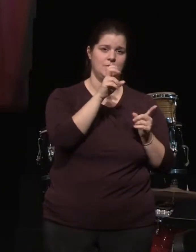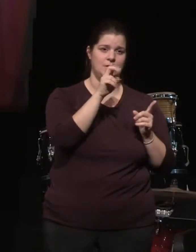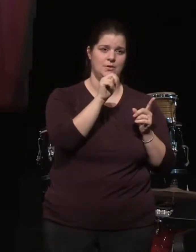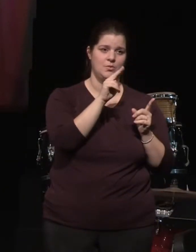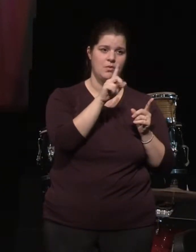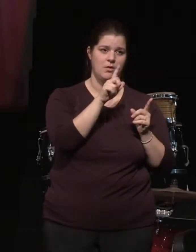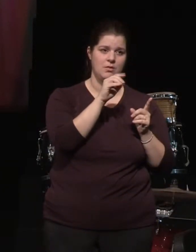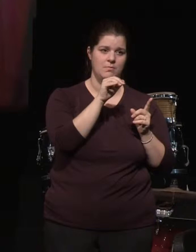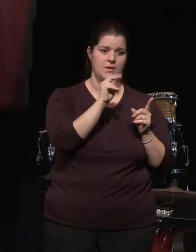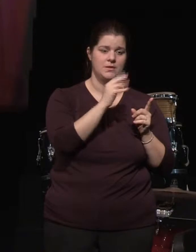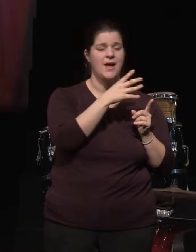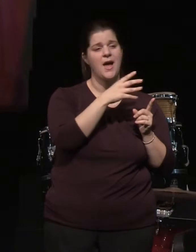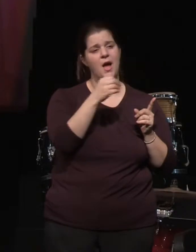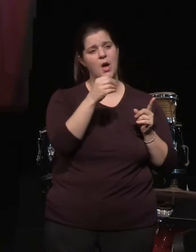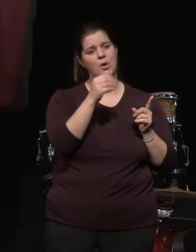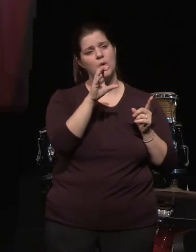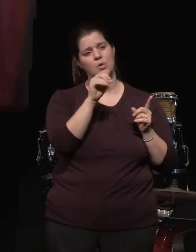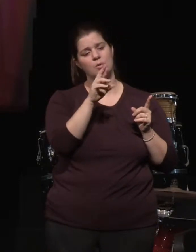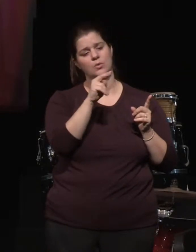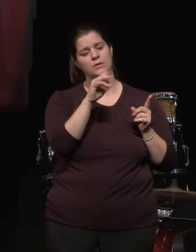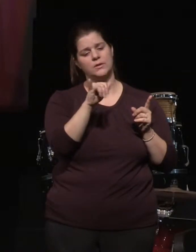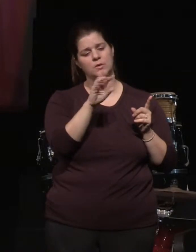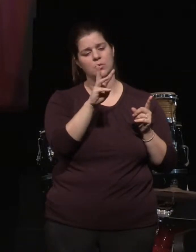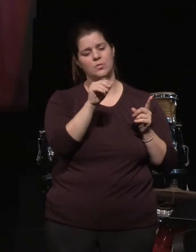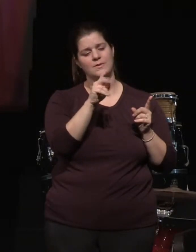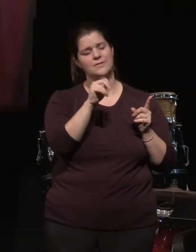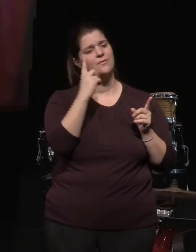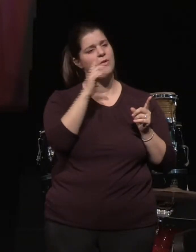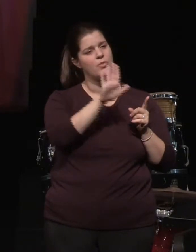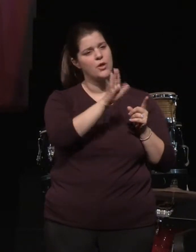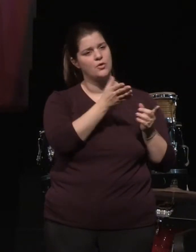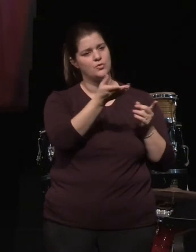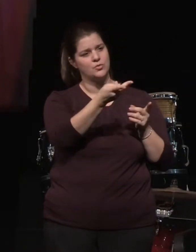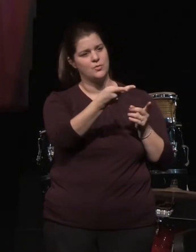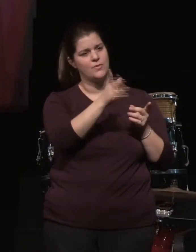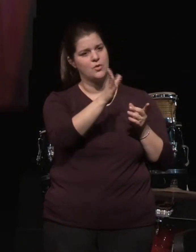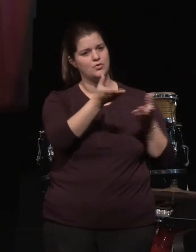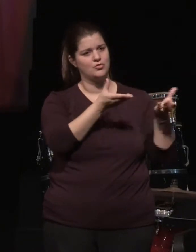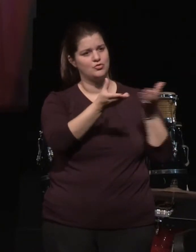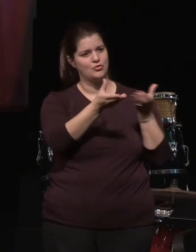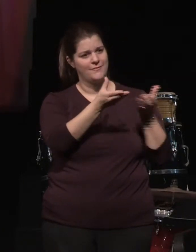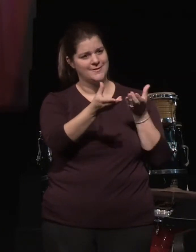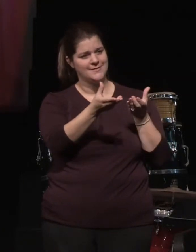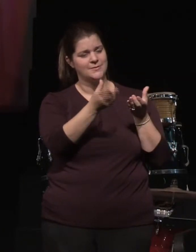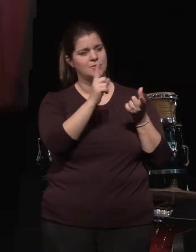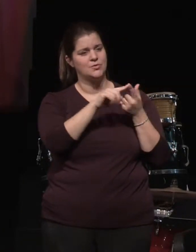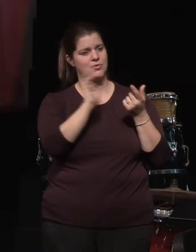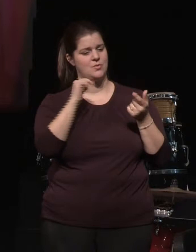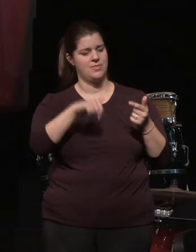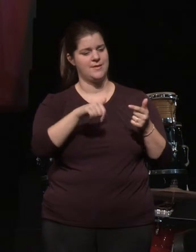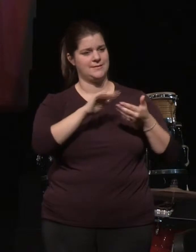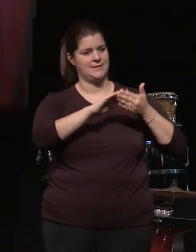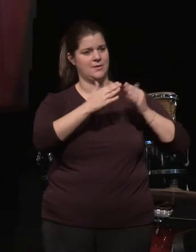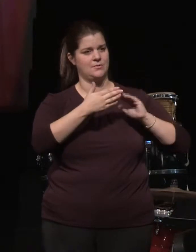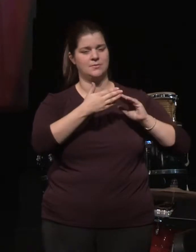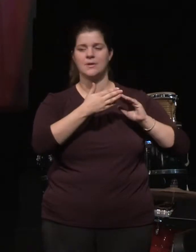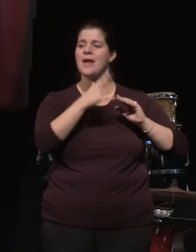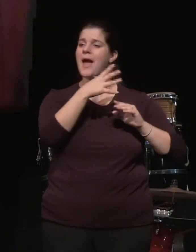for their service to our county and a special welcome to Alan Kittleman and John Weinstein.